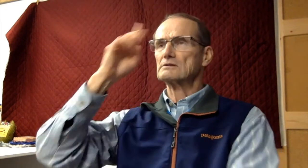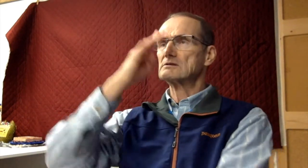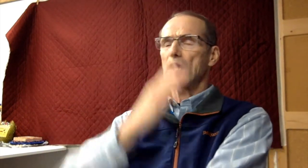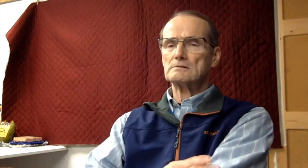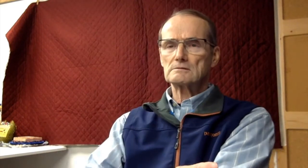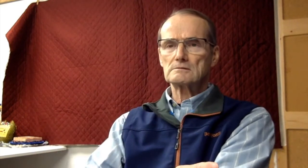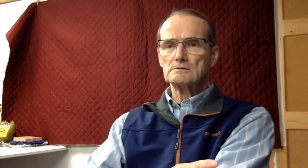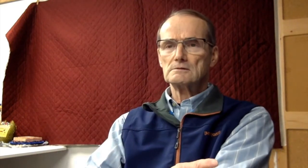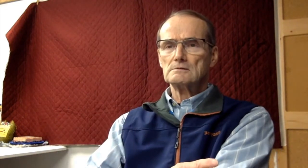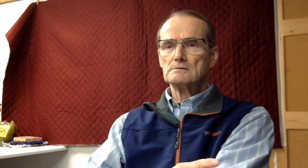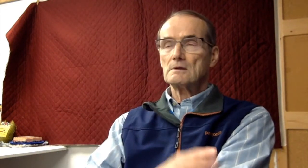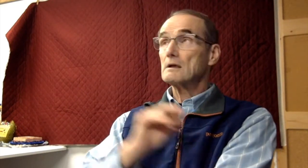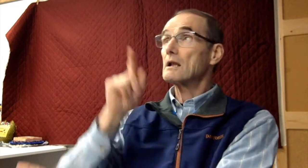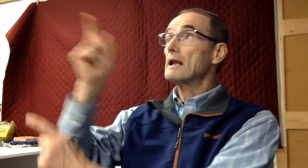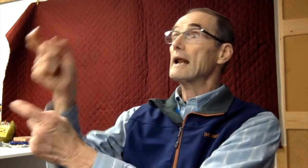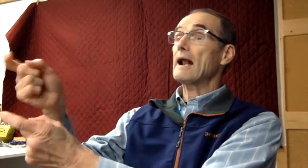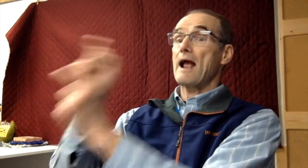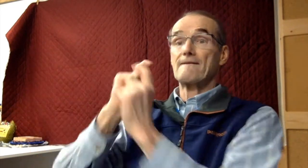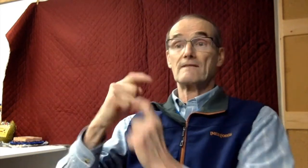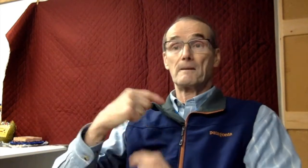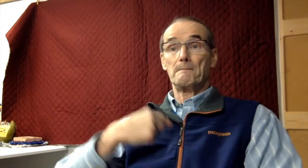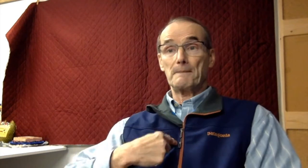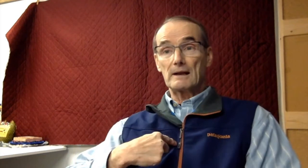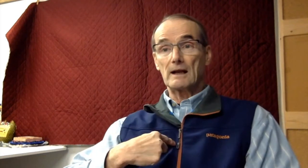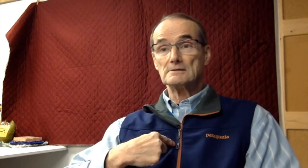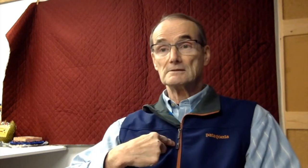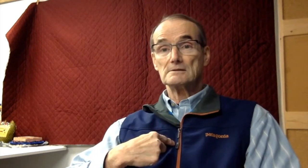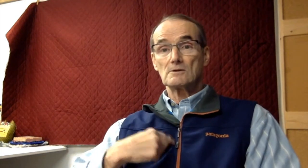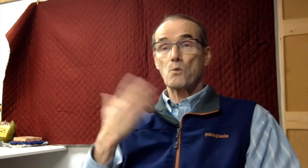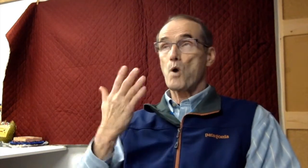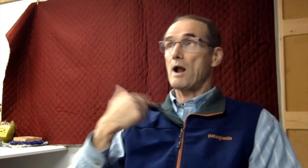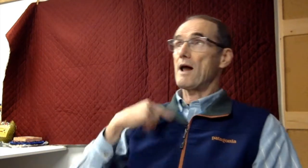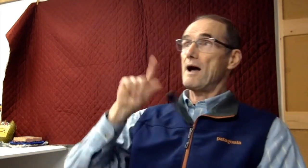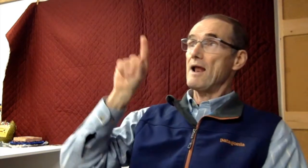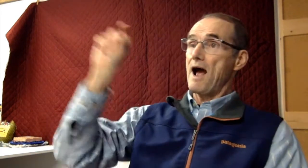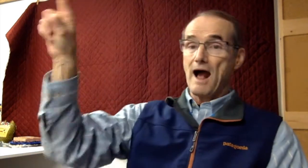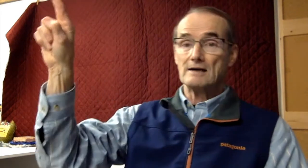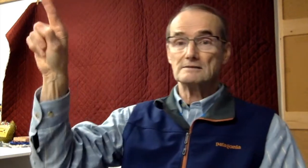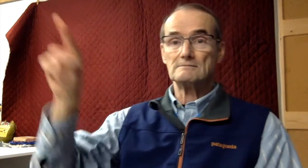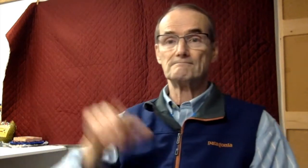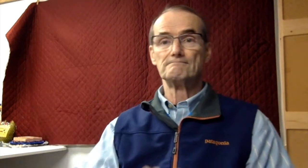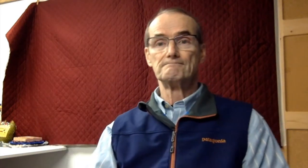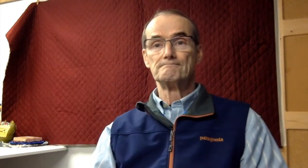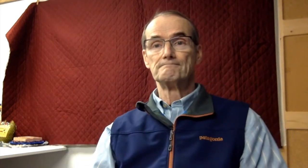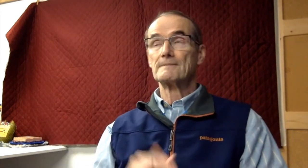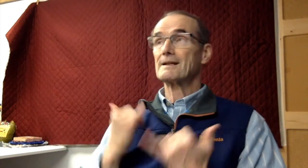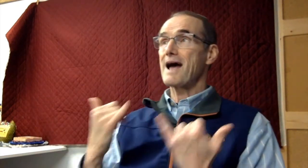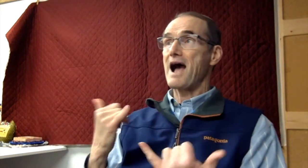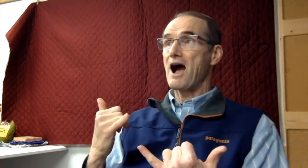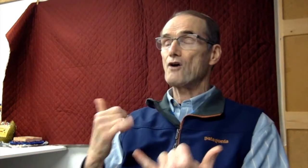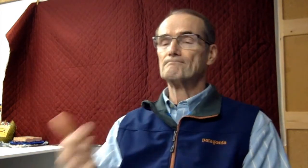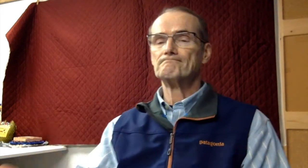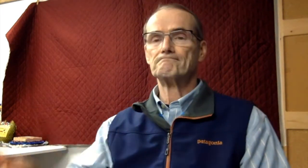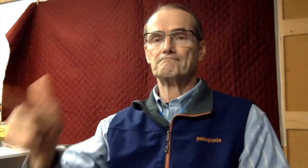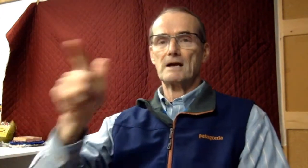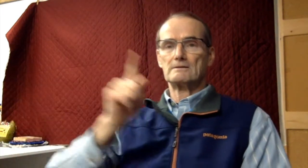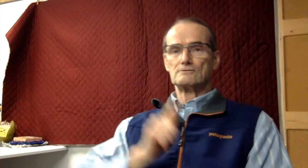I prayed for this child, and the Lord granted my request. Now